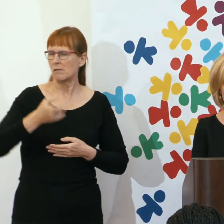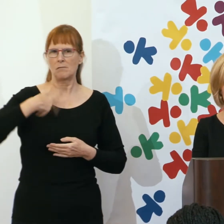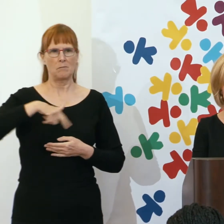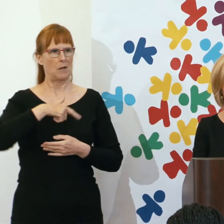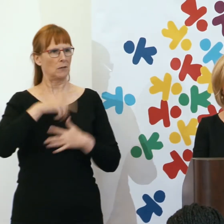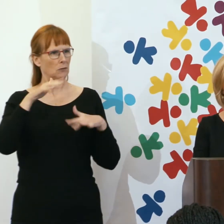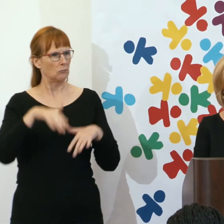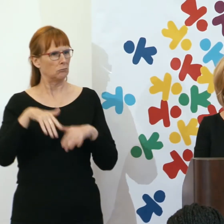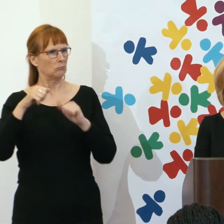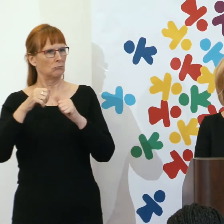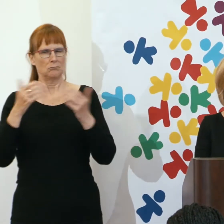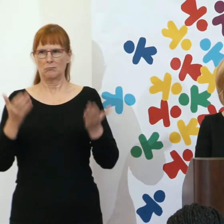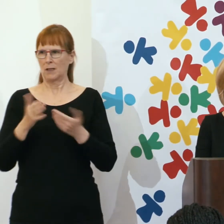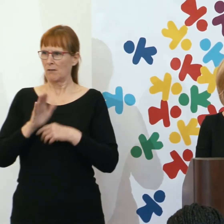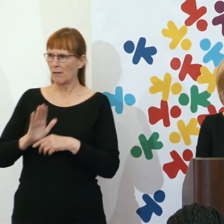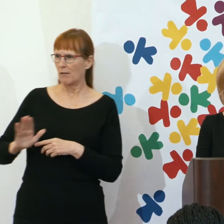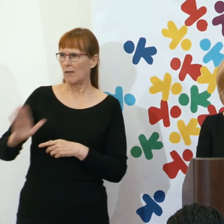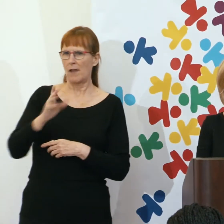territory.